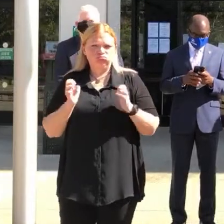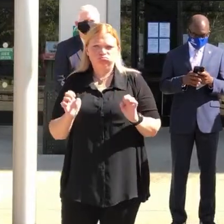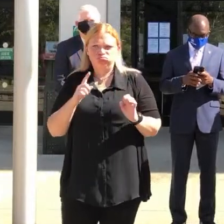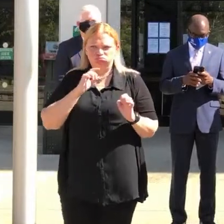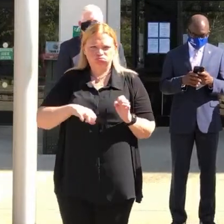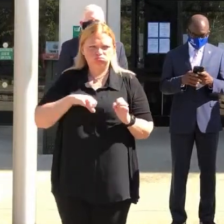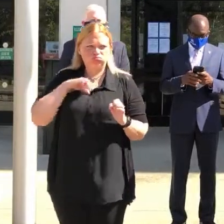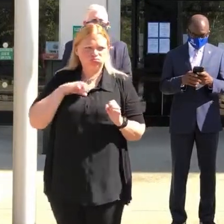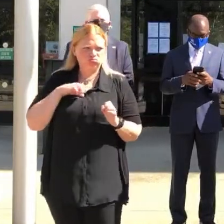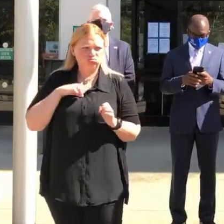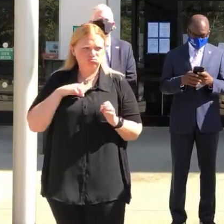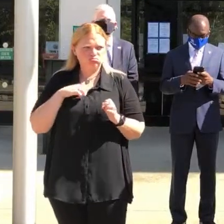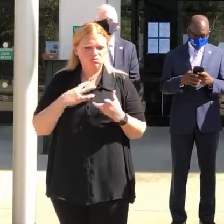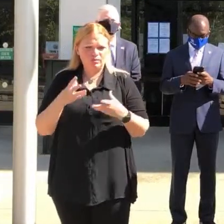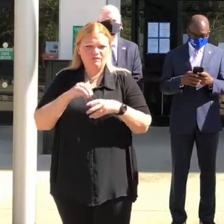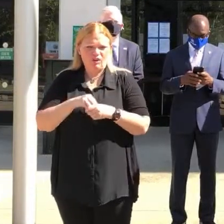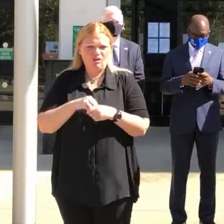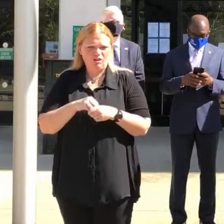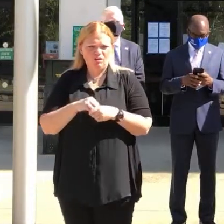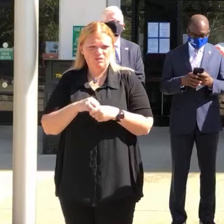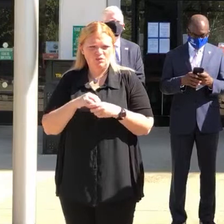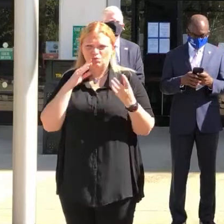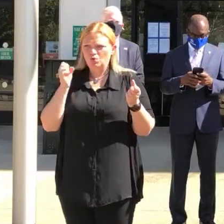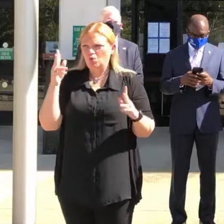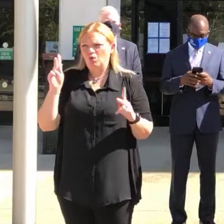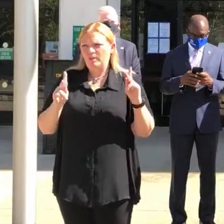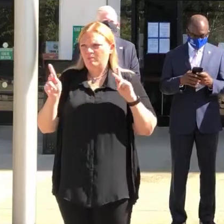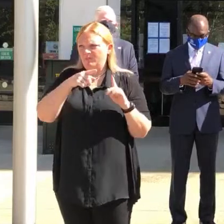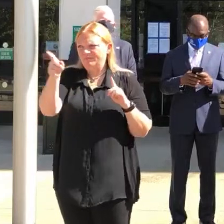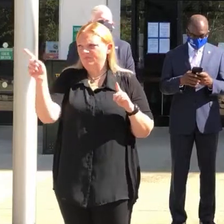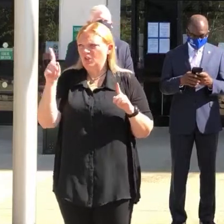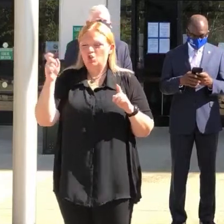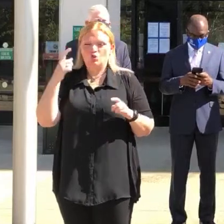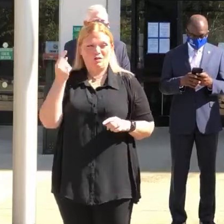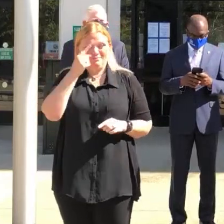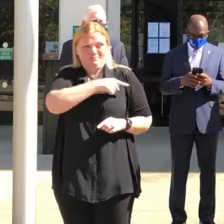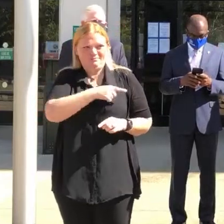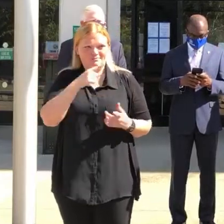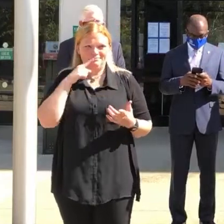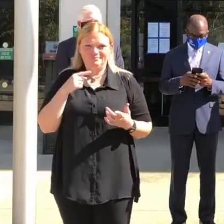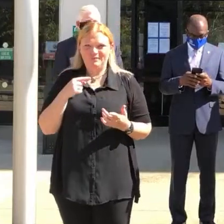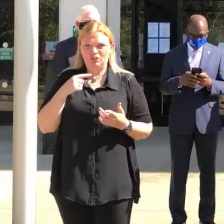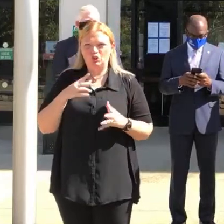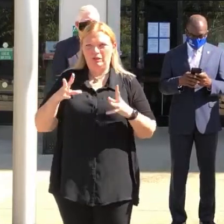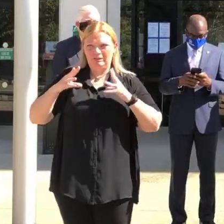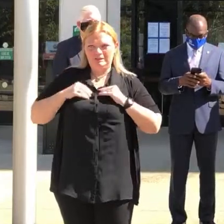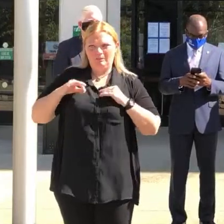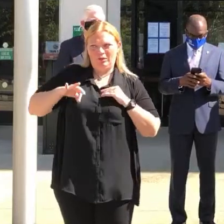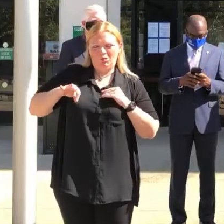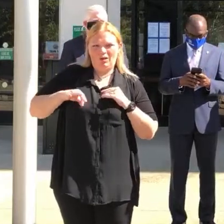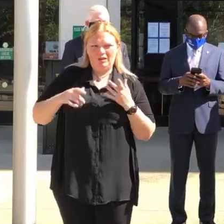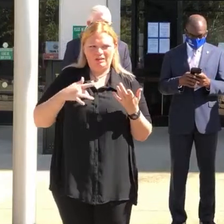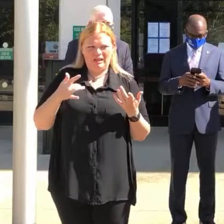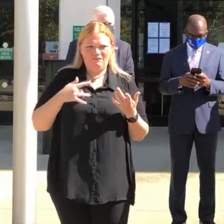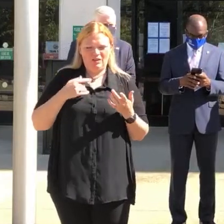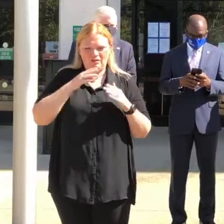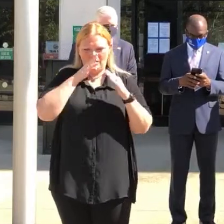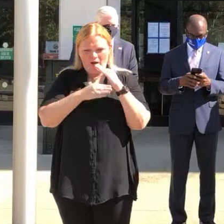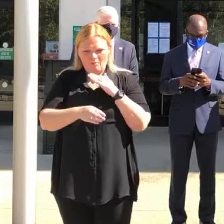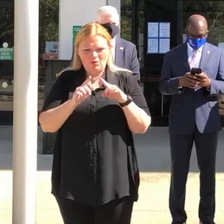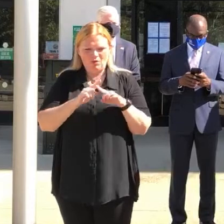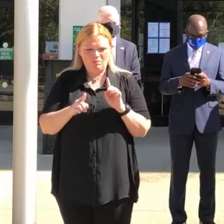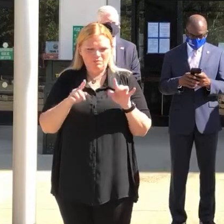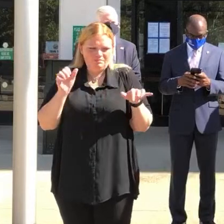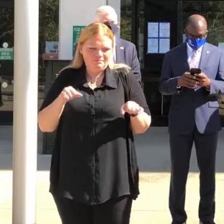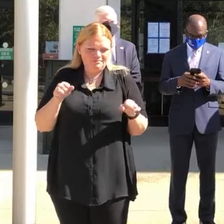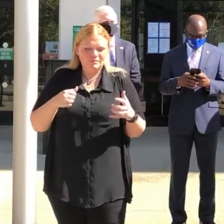to be part of this. And there's so many people out here that they should be up here taking the credit for it, and I feel a little humbled to be